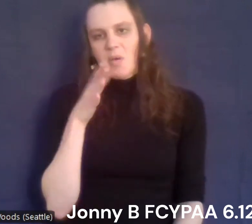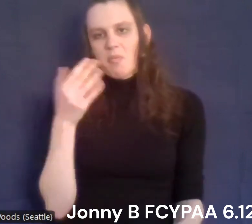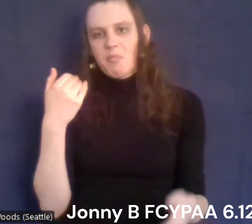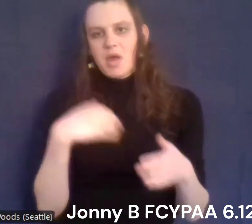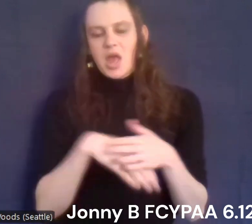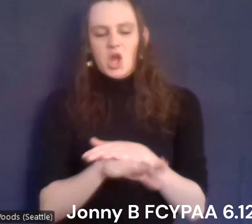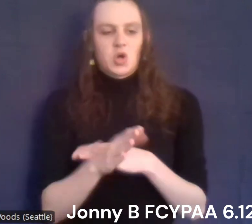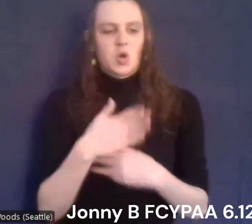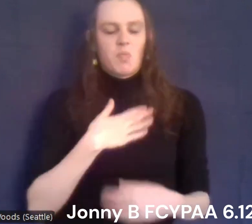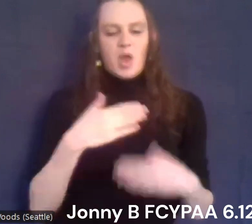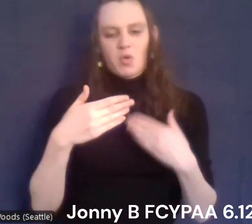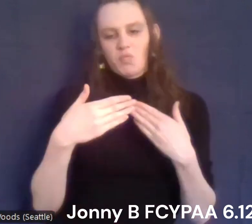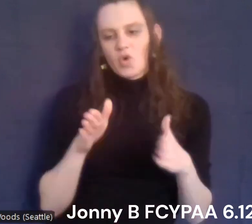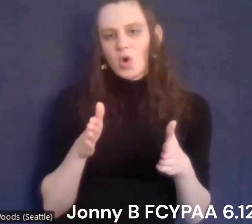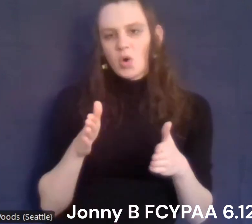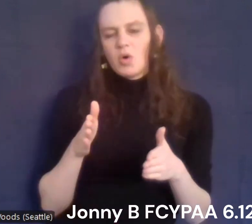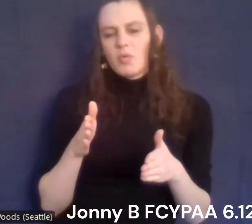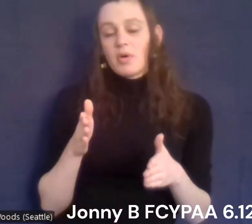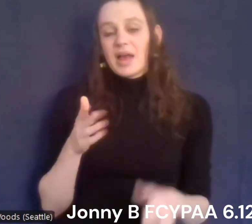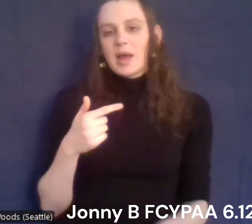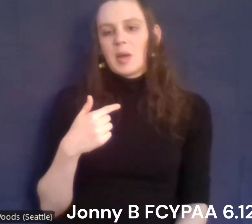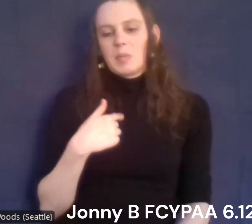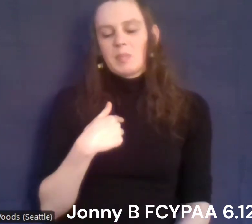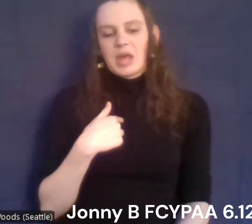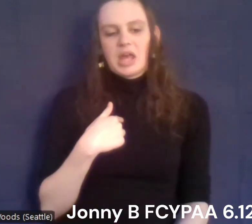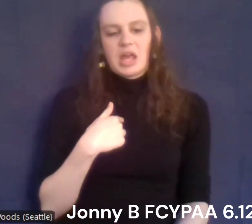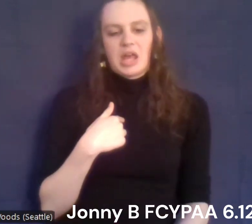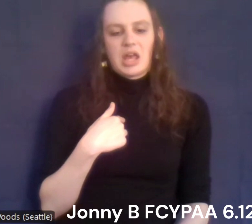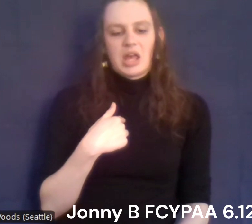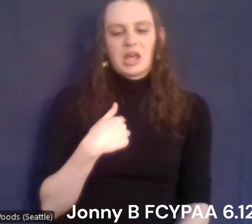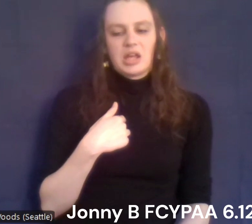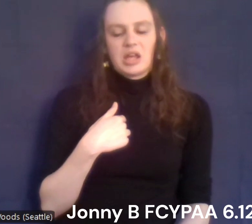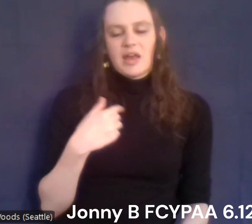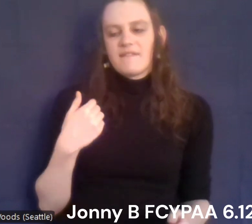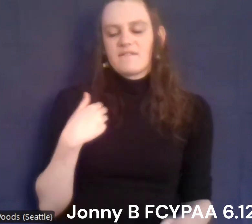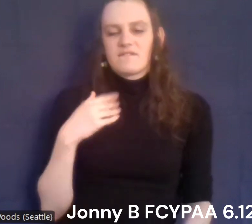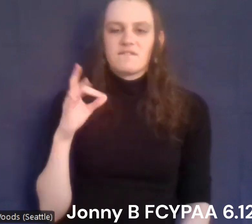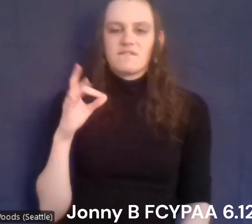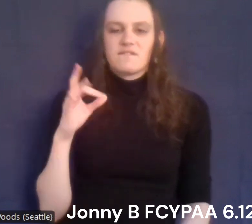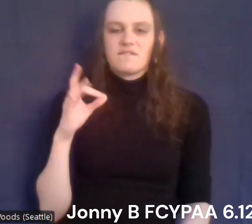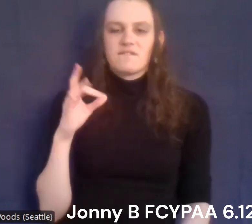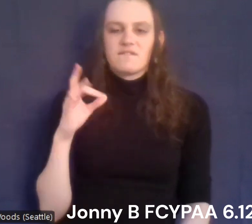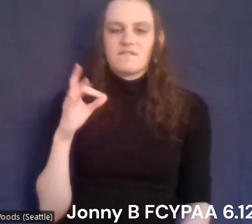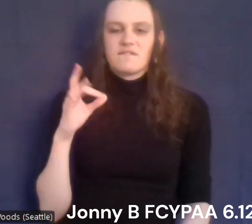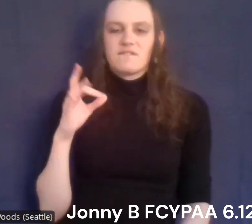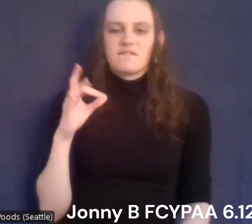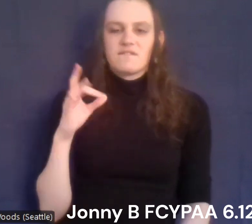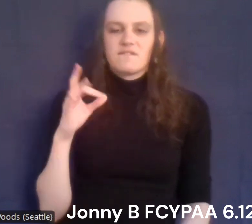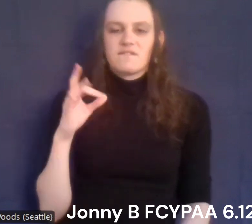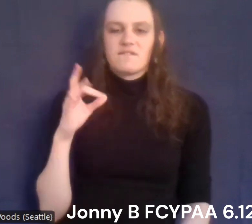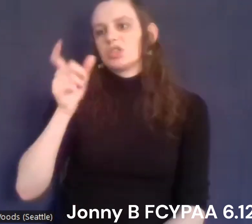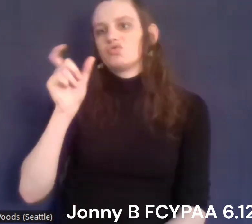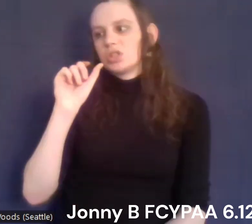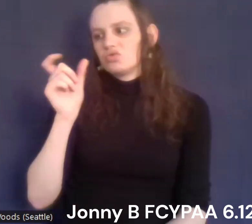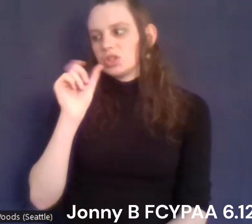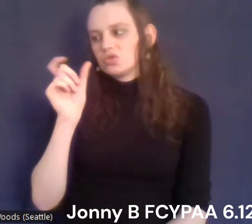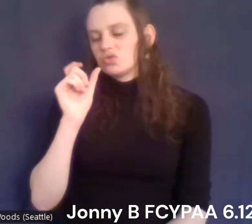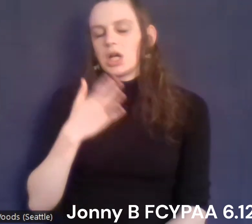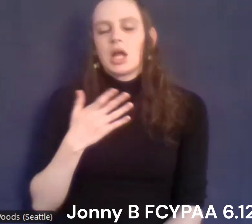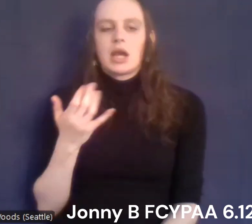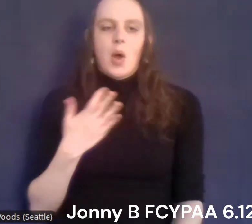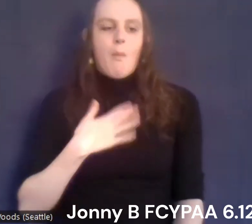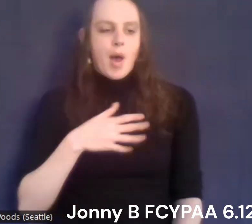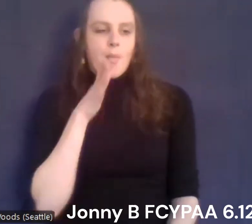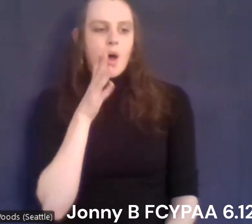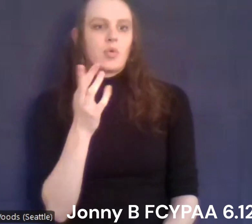vodka just to my face, swigging it, and then now the picture was more clear in her mind, in